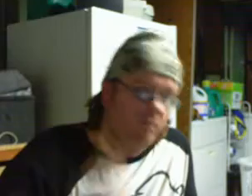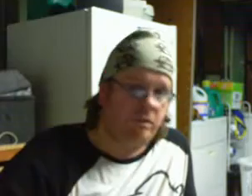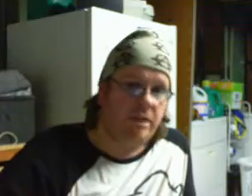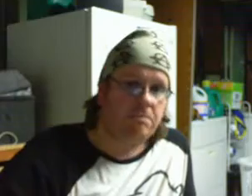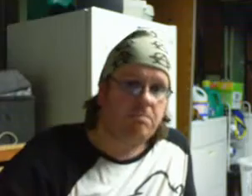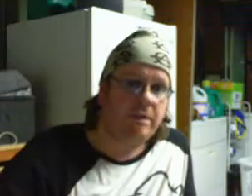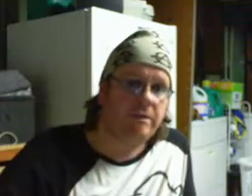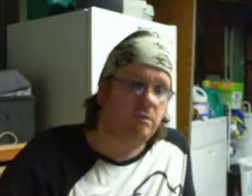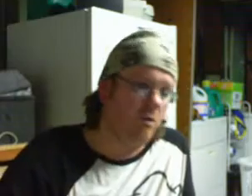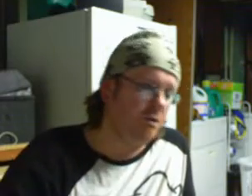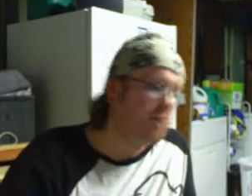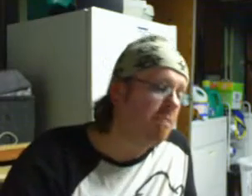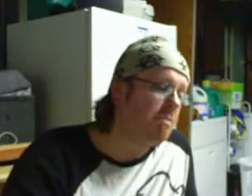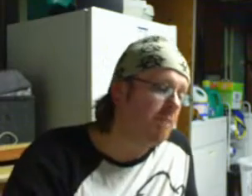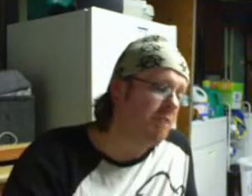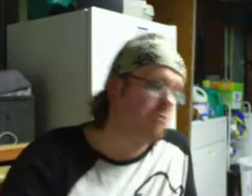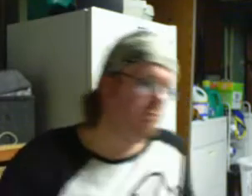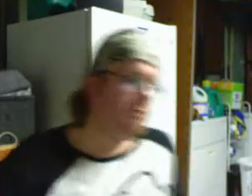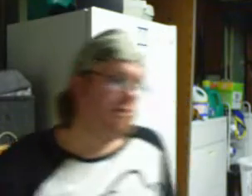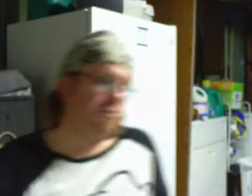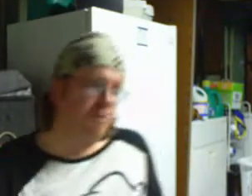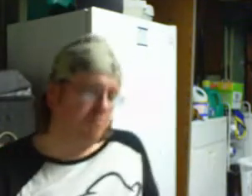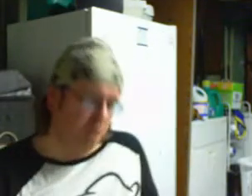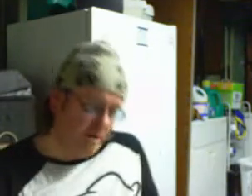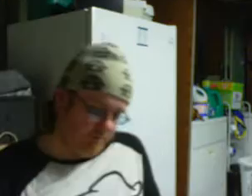keep repeating it long enough, people actually will think that he's wise?